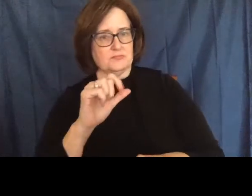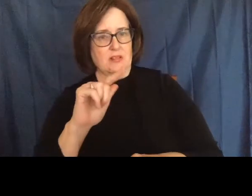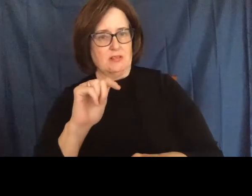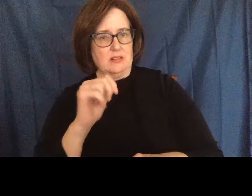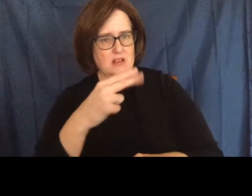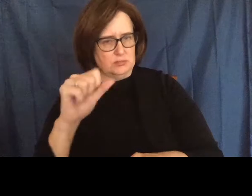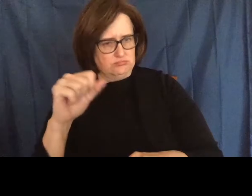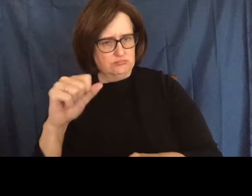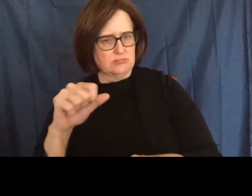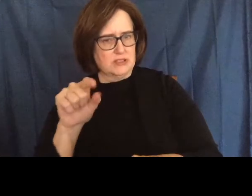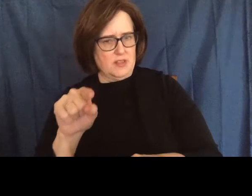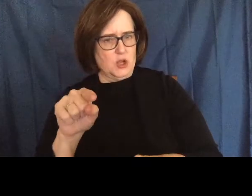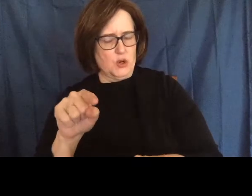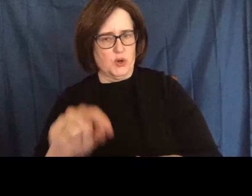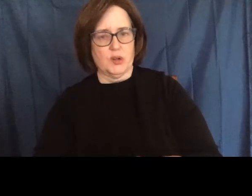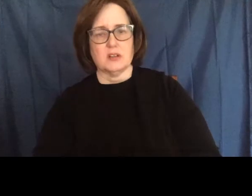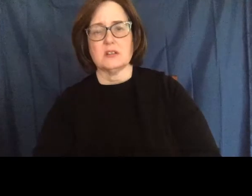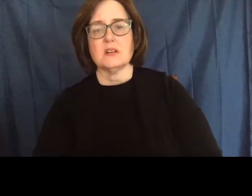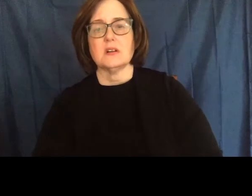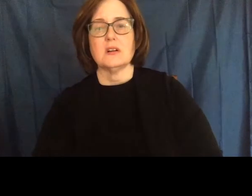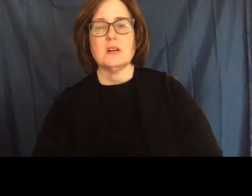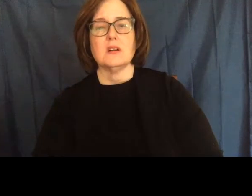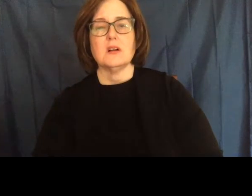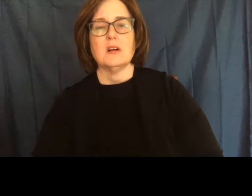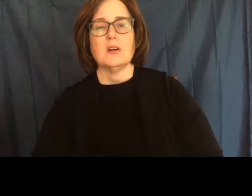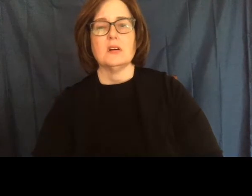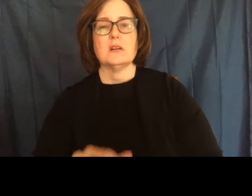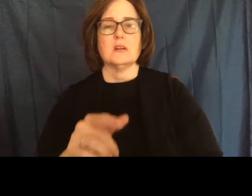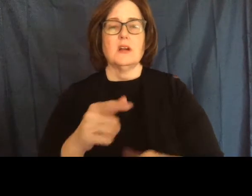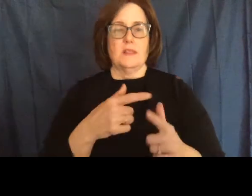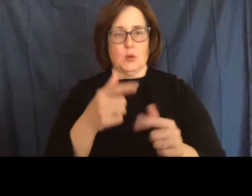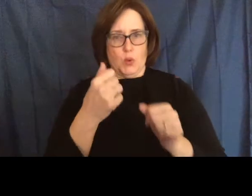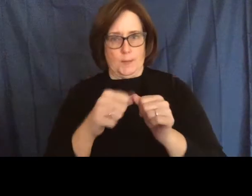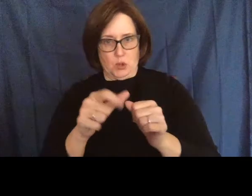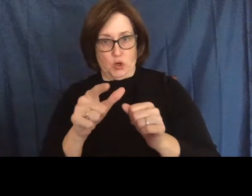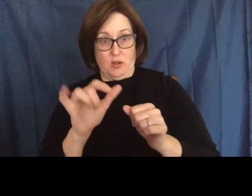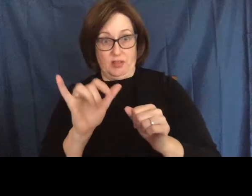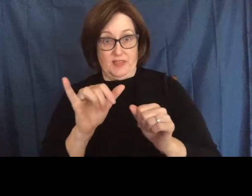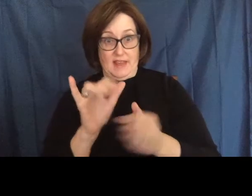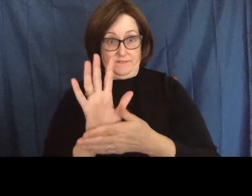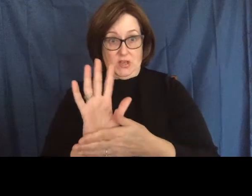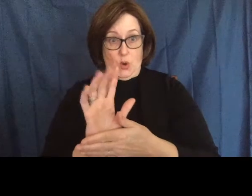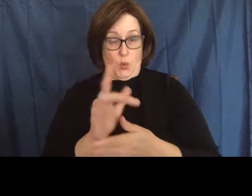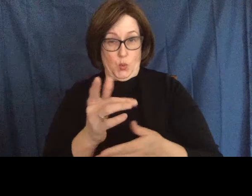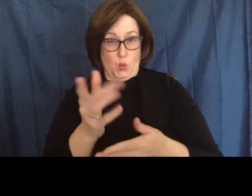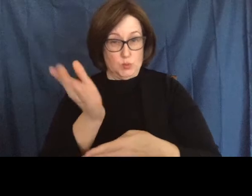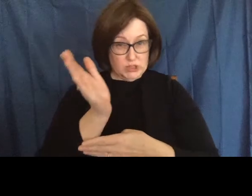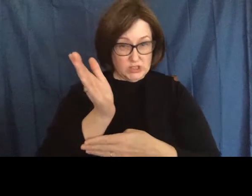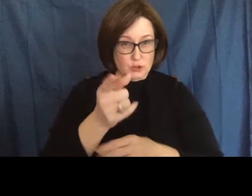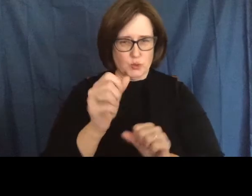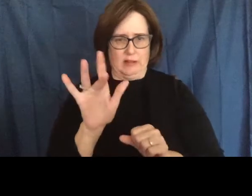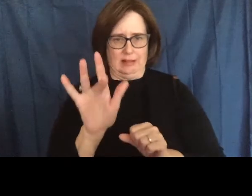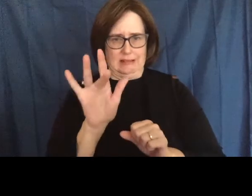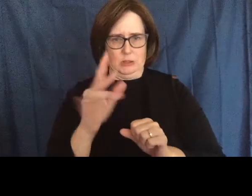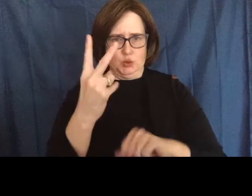you can Okay, thank you, Alisa. You can click twice on that on their presentation, and it will enlarge on your screen so